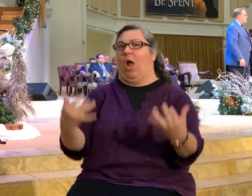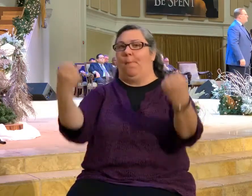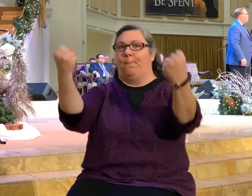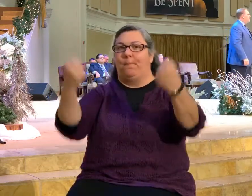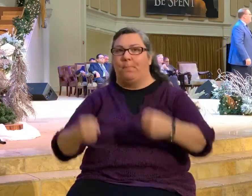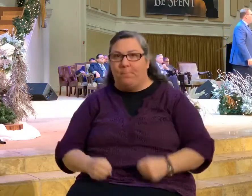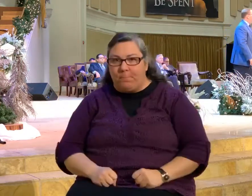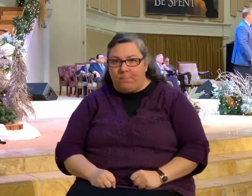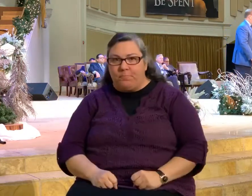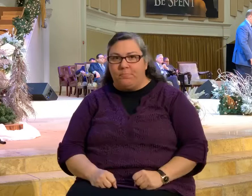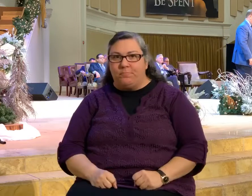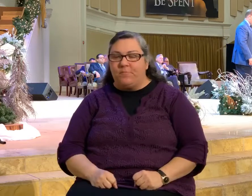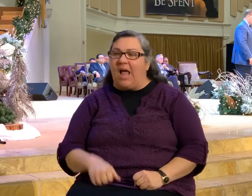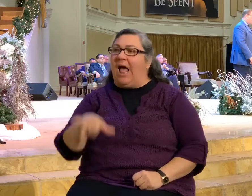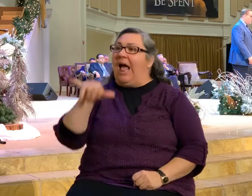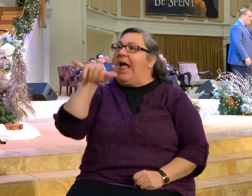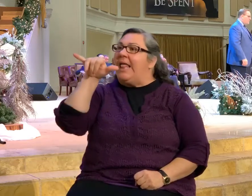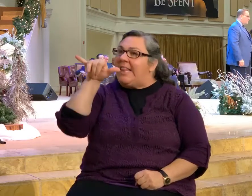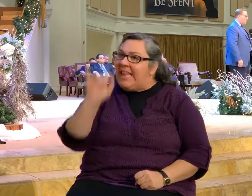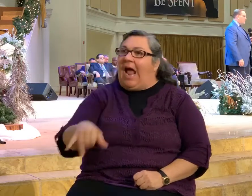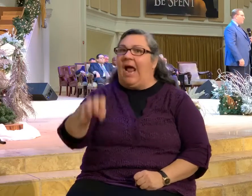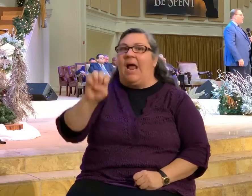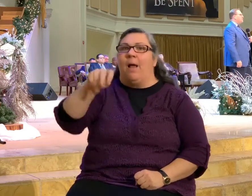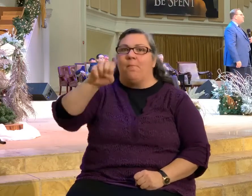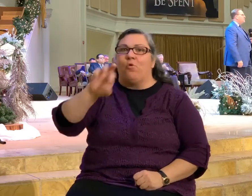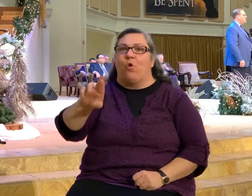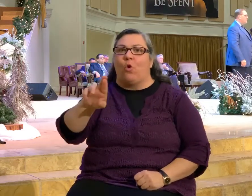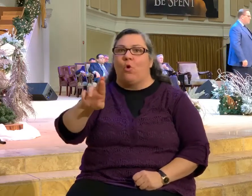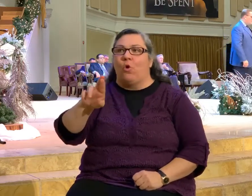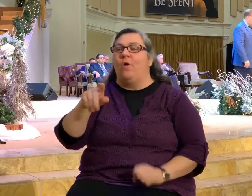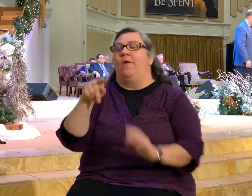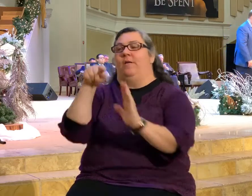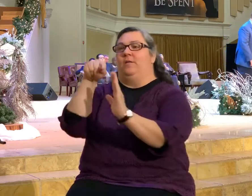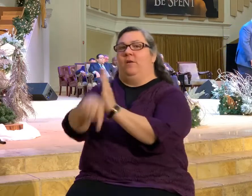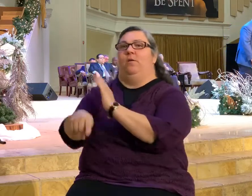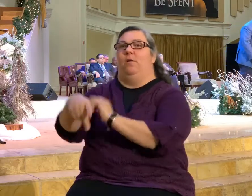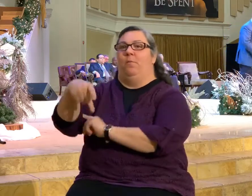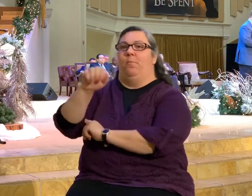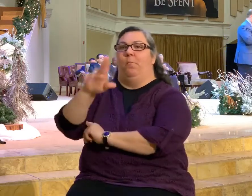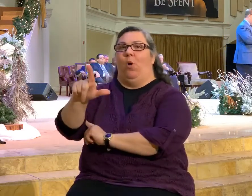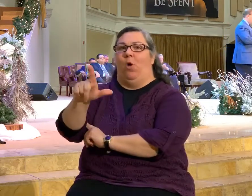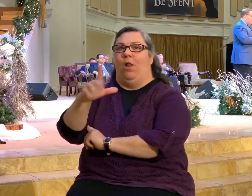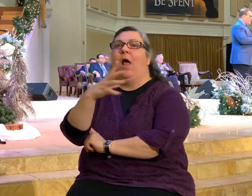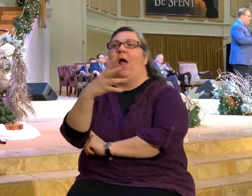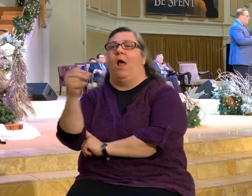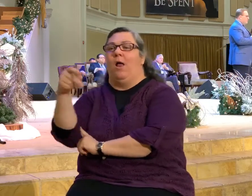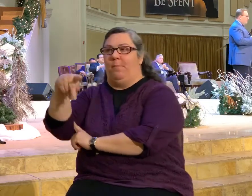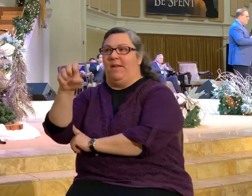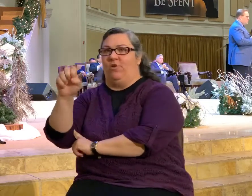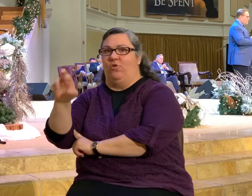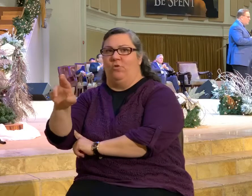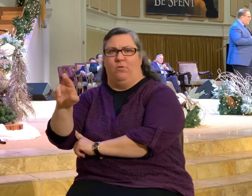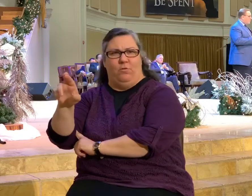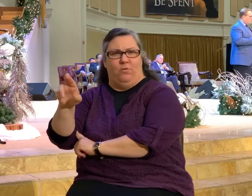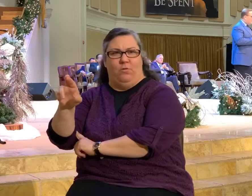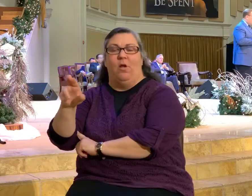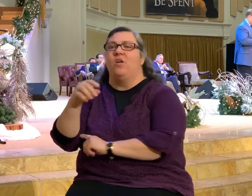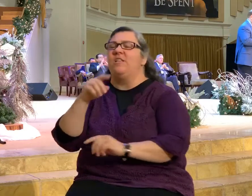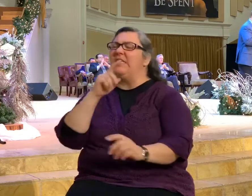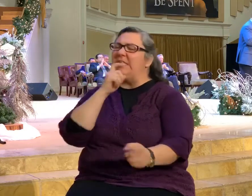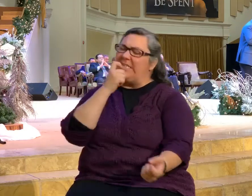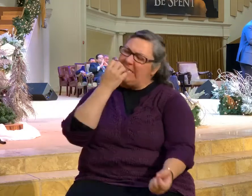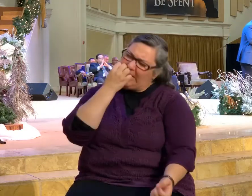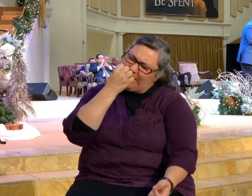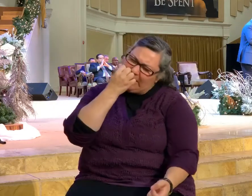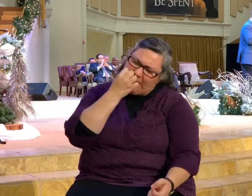It was this emperor that would execute the Apostle Paul, as well as Peter. Evil, perversions, wickedness,